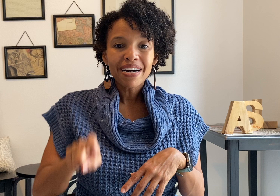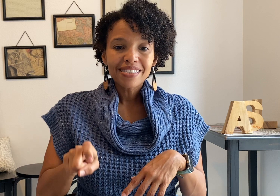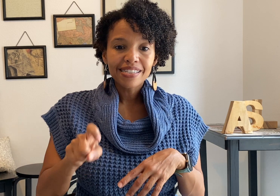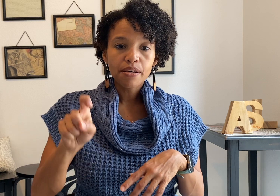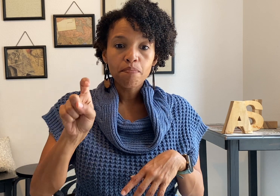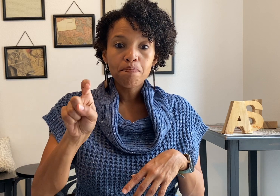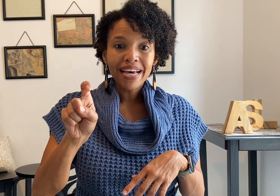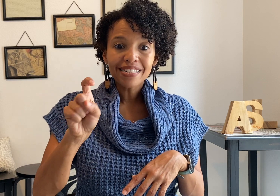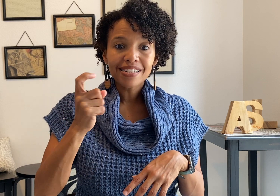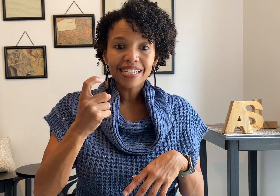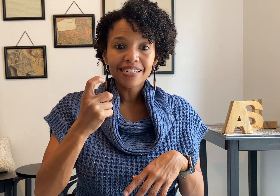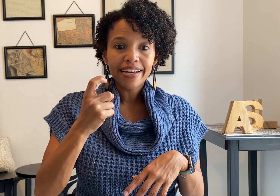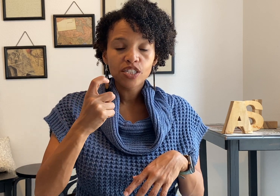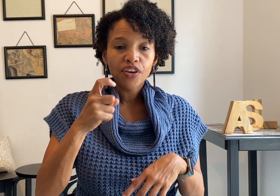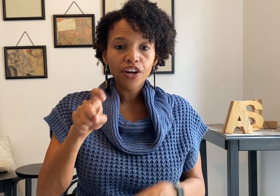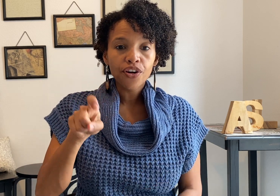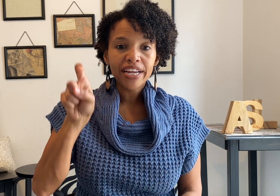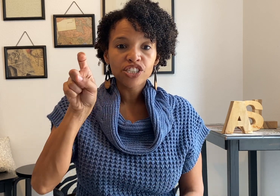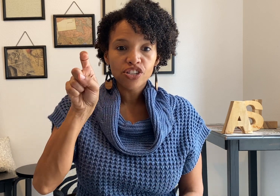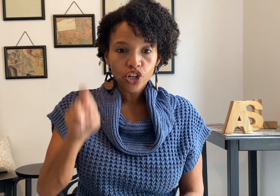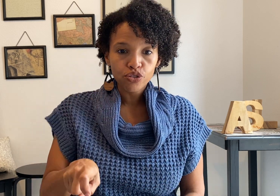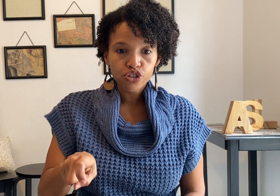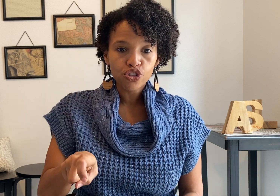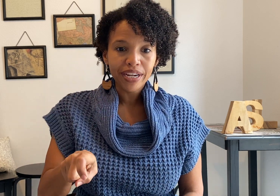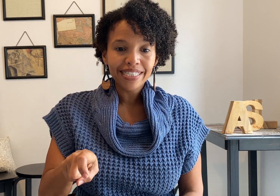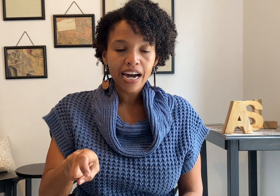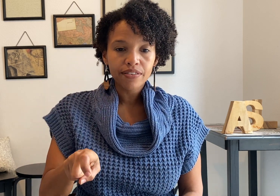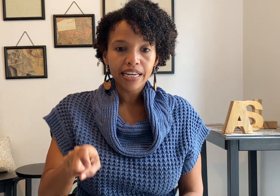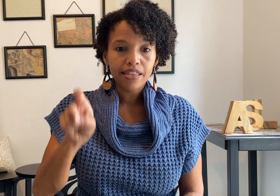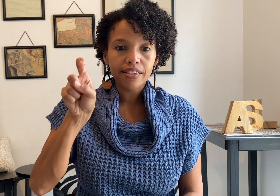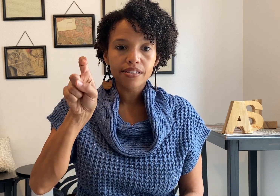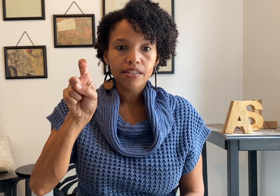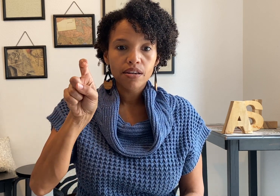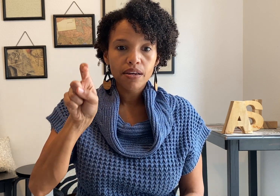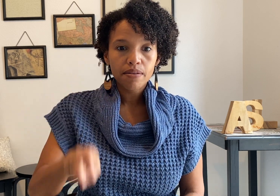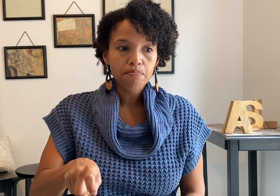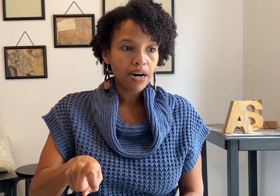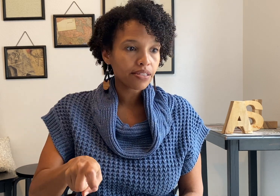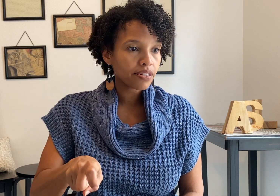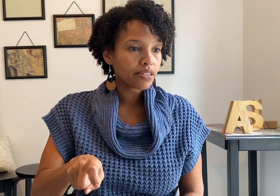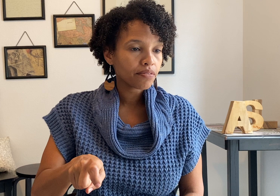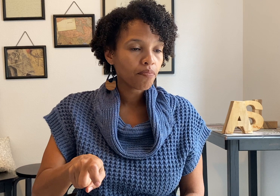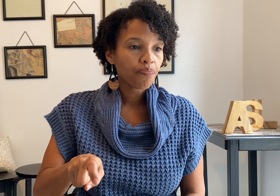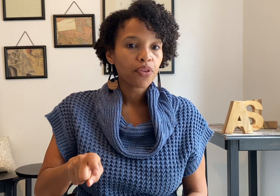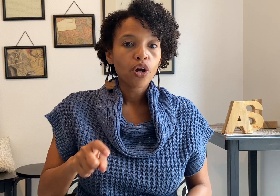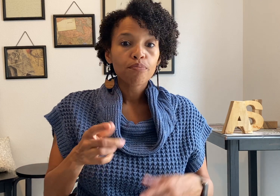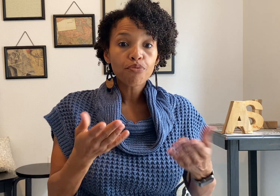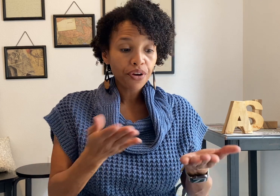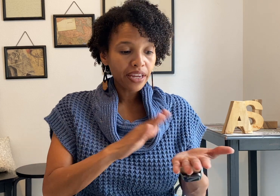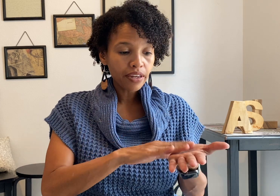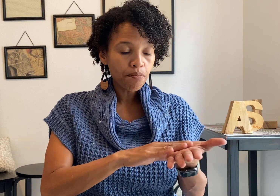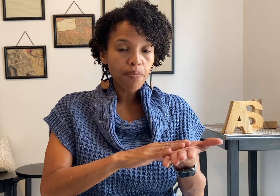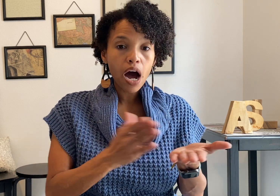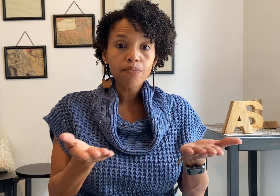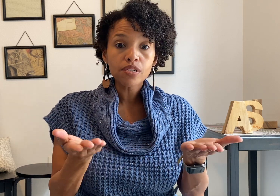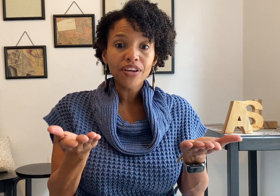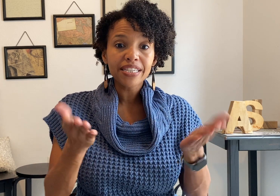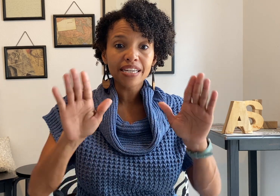Must is a bent index finger and it just goes straight down like this. Must. Bring, palms facing